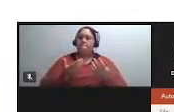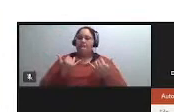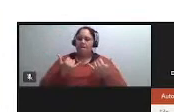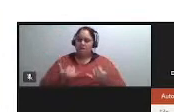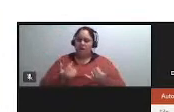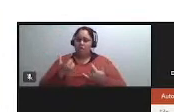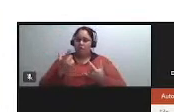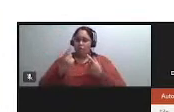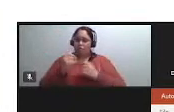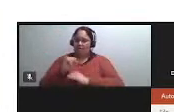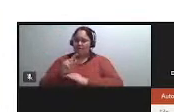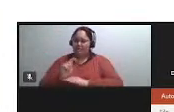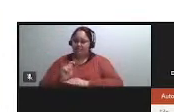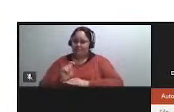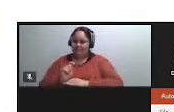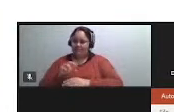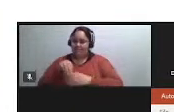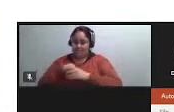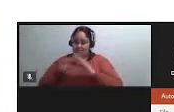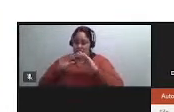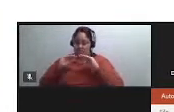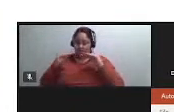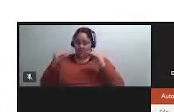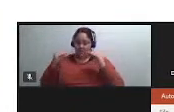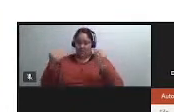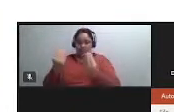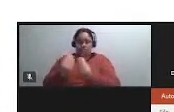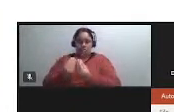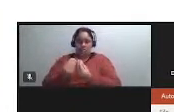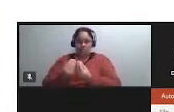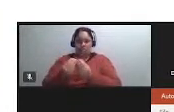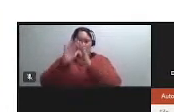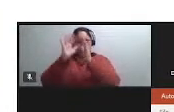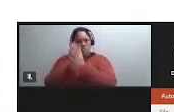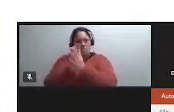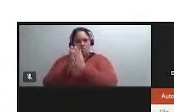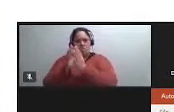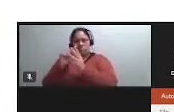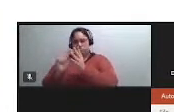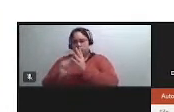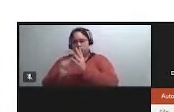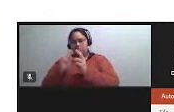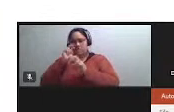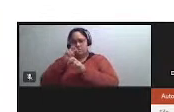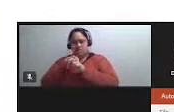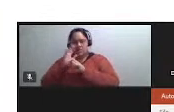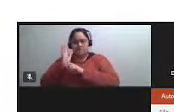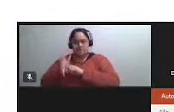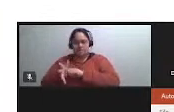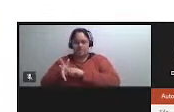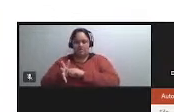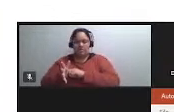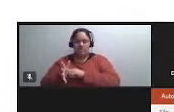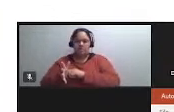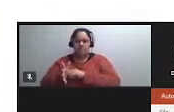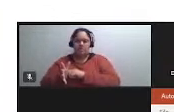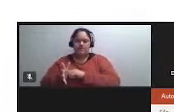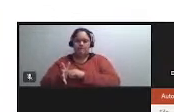IT within the organization, all those that needs that sort of